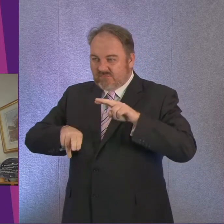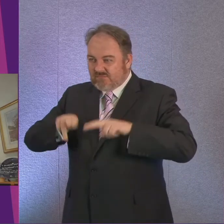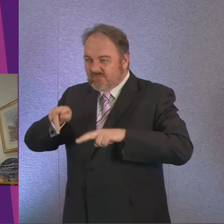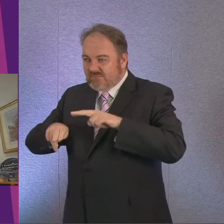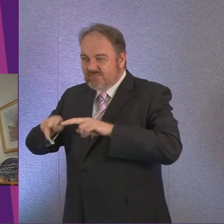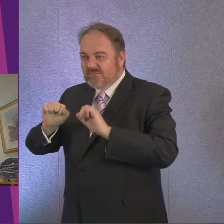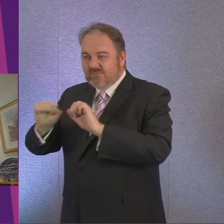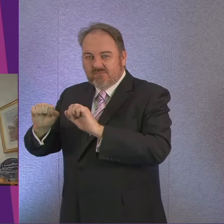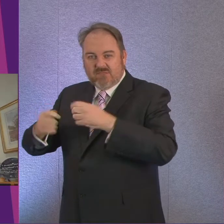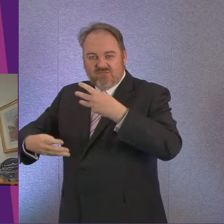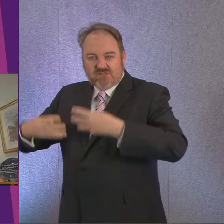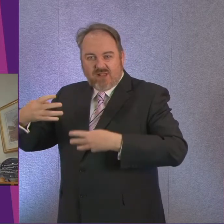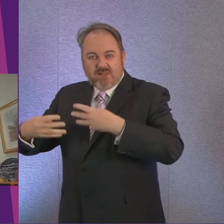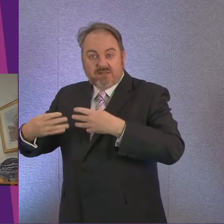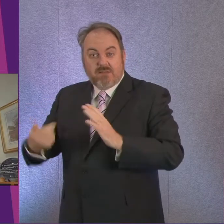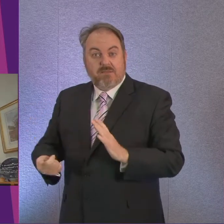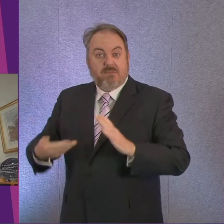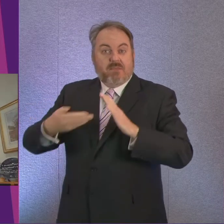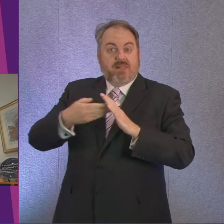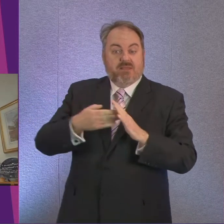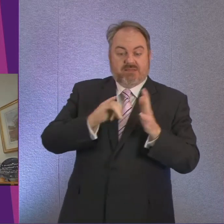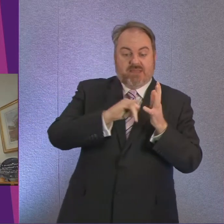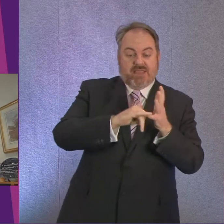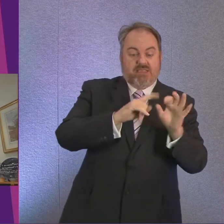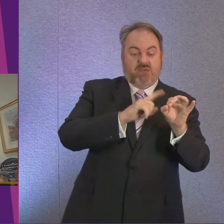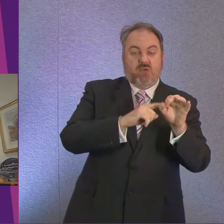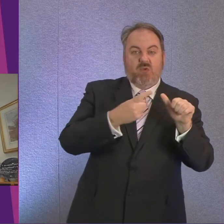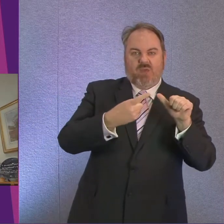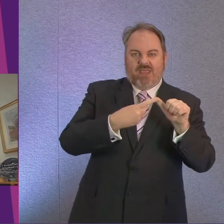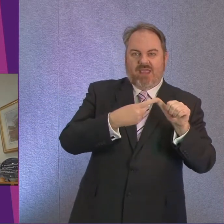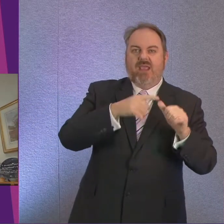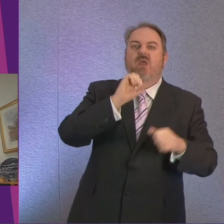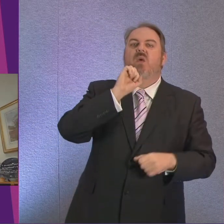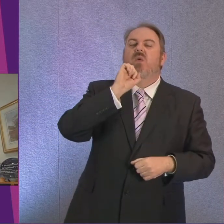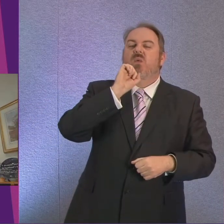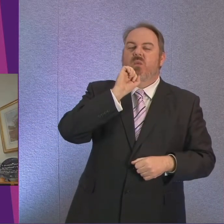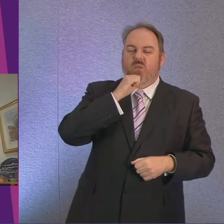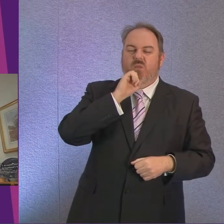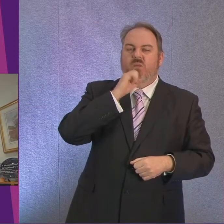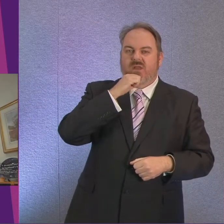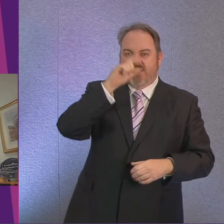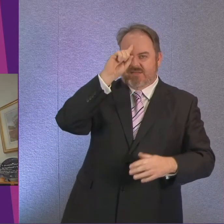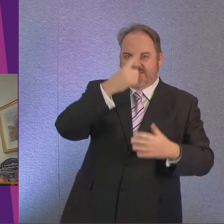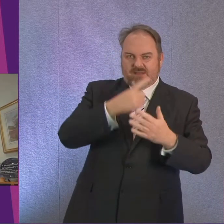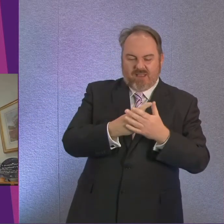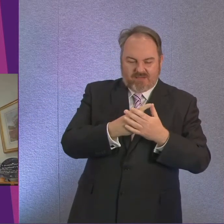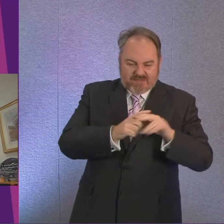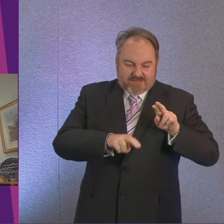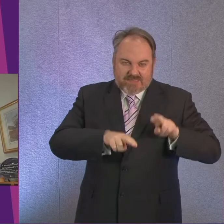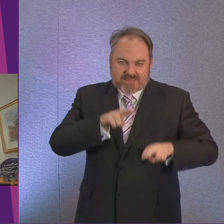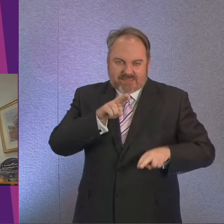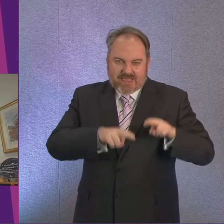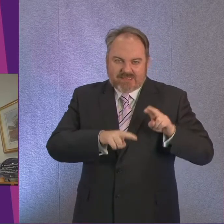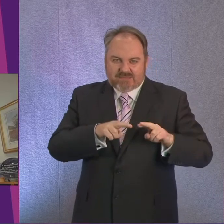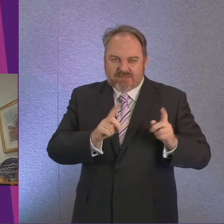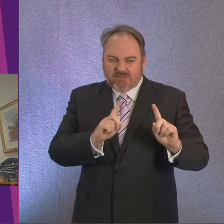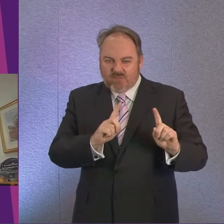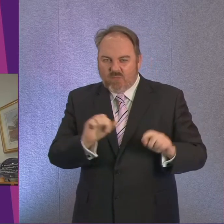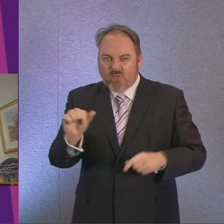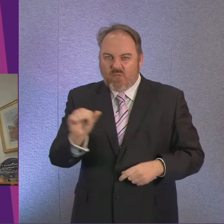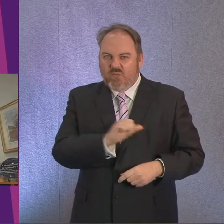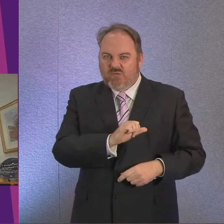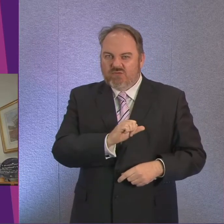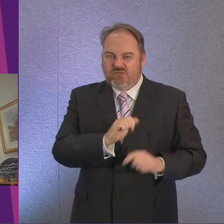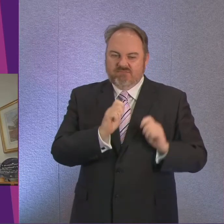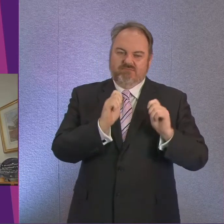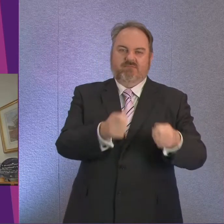involve the SQA, as there is in every exam diet, where there is moderation exercised across the whole